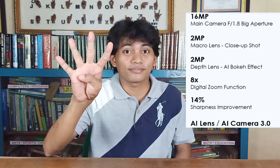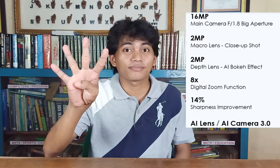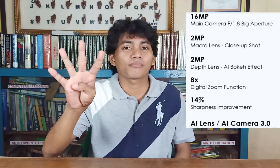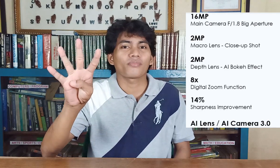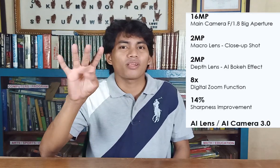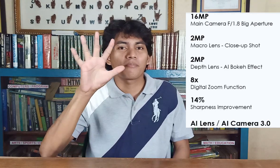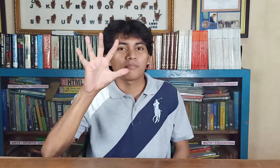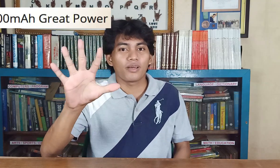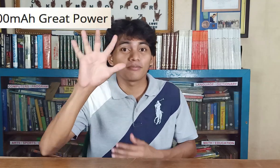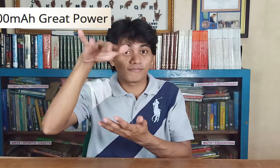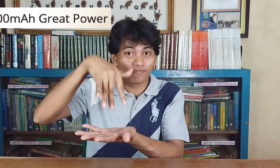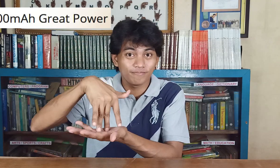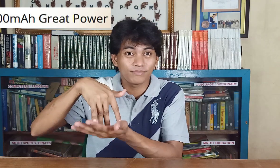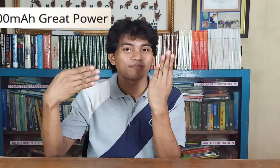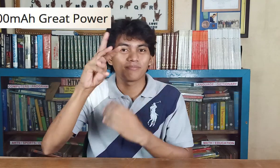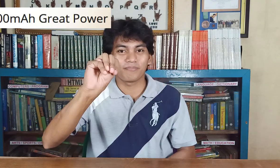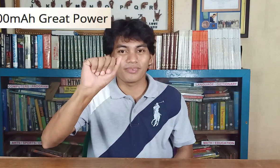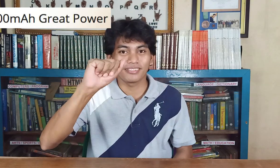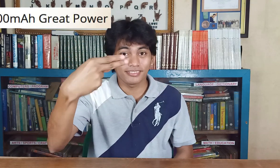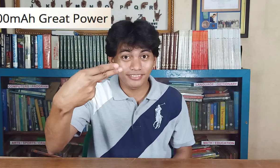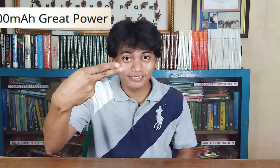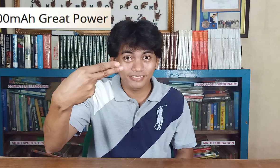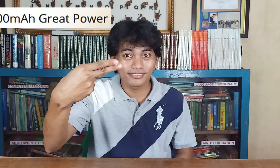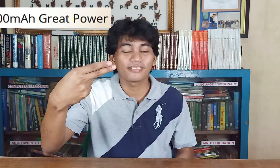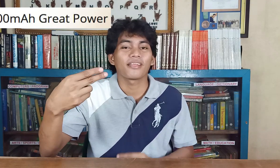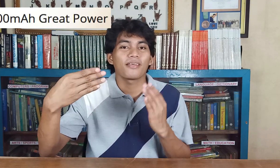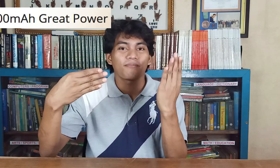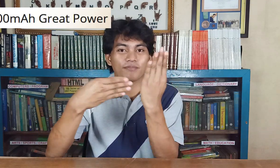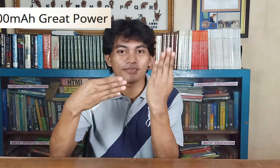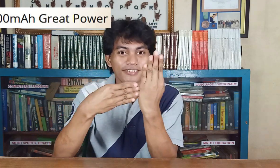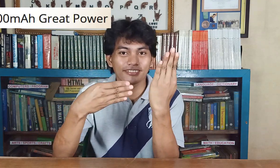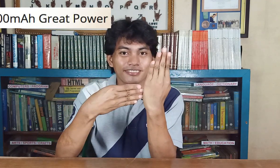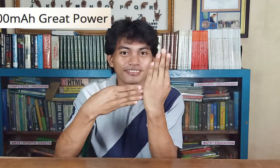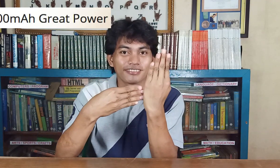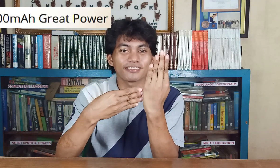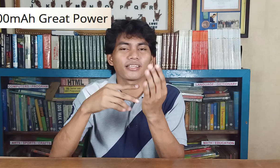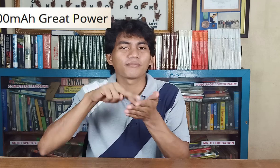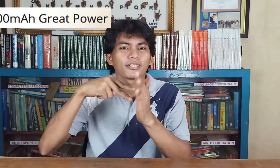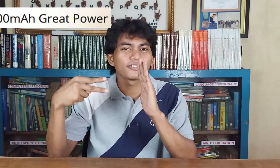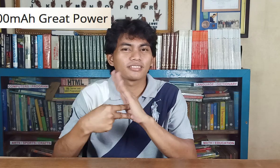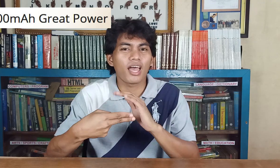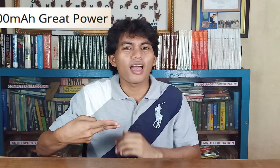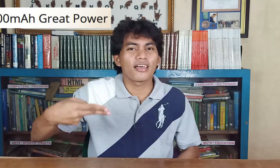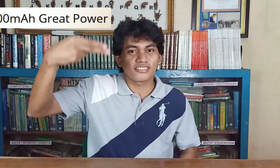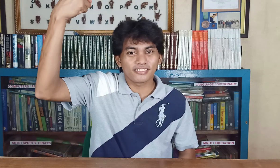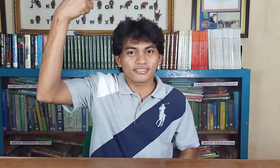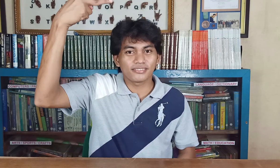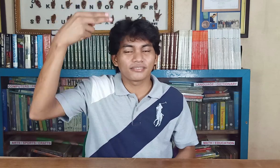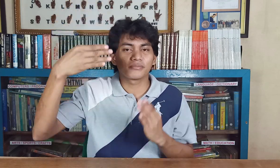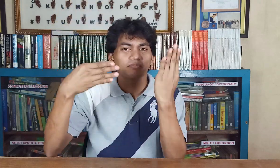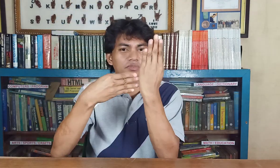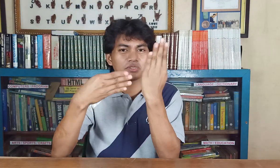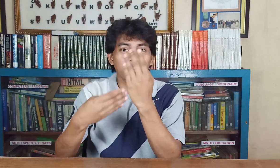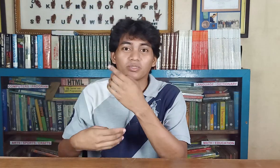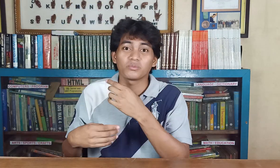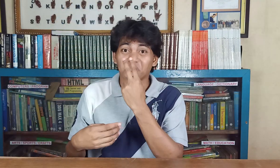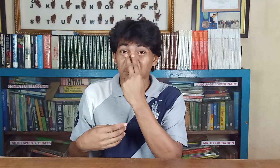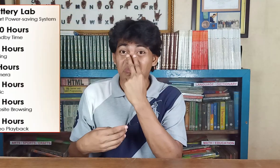camera, 4 and 5000 mAh battery, which means a high battery